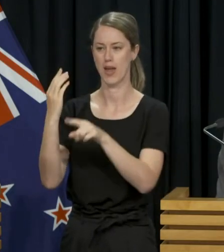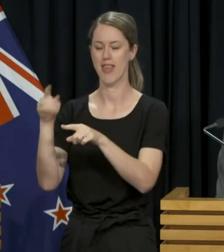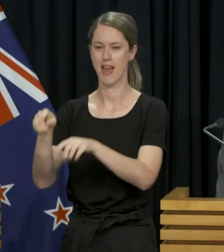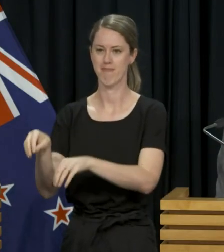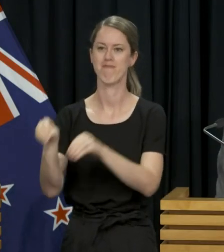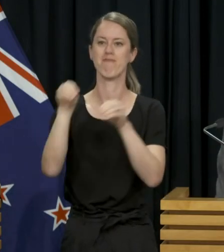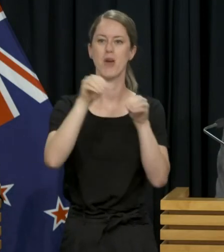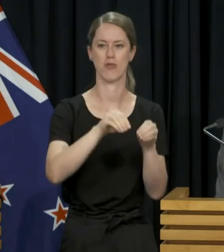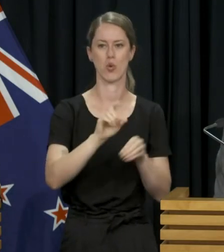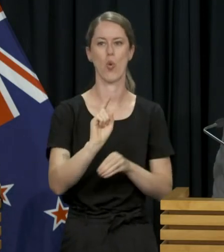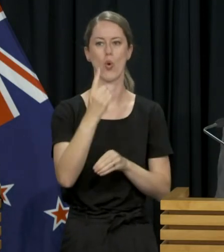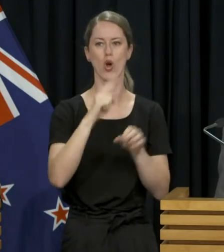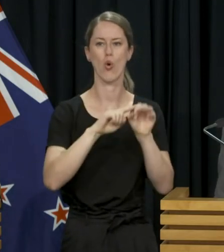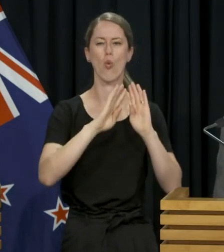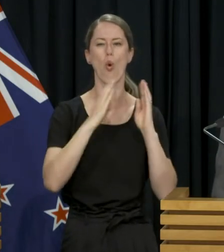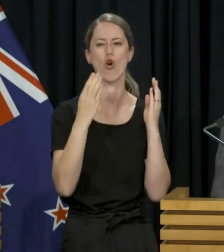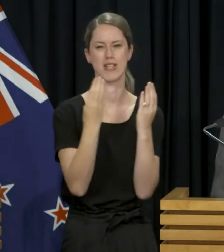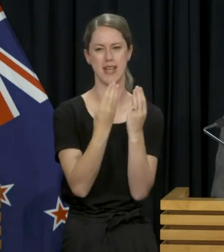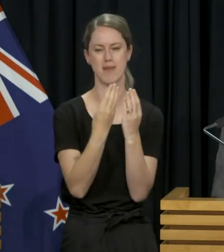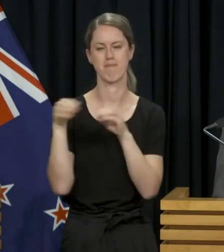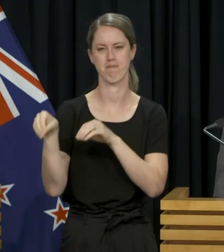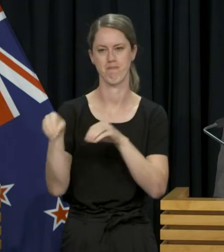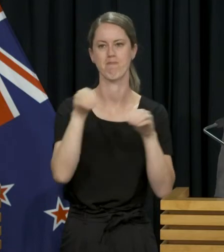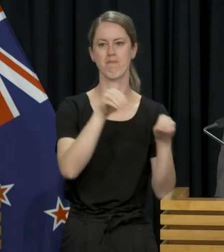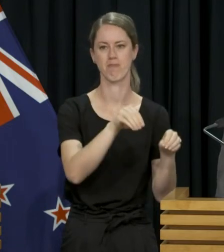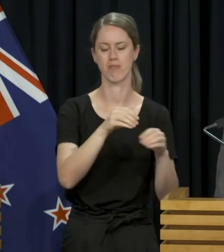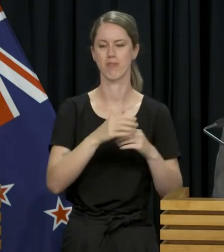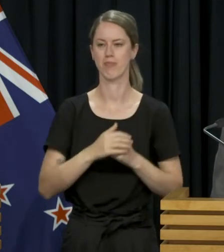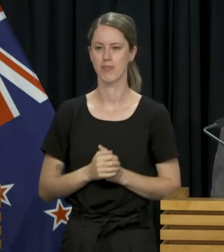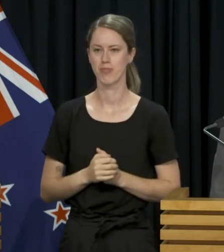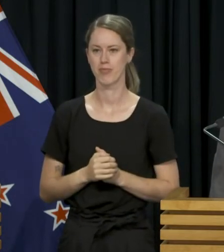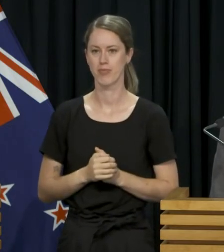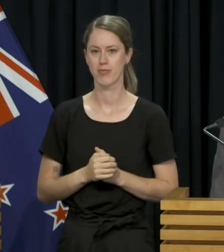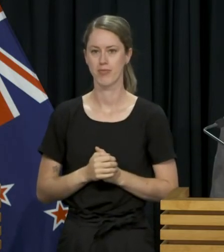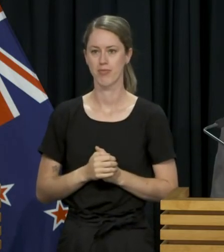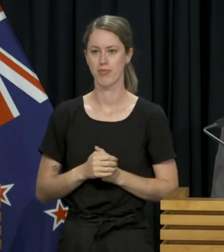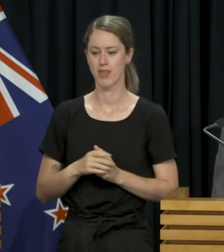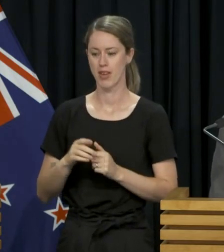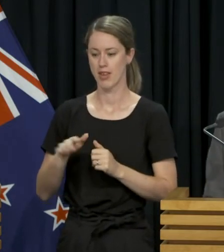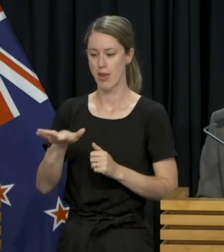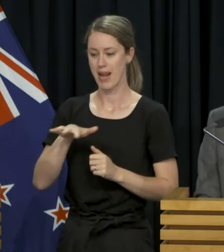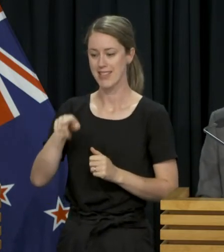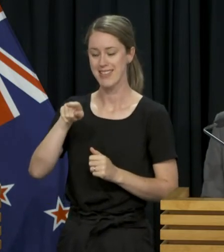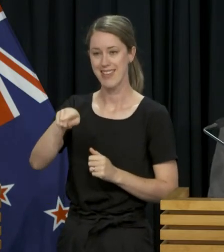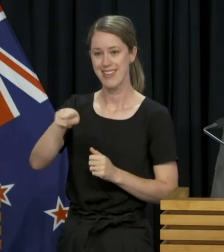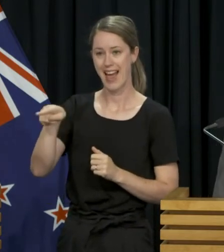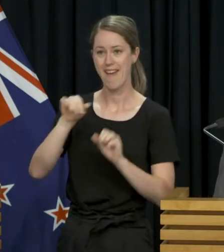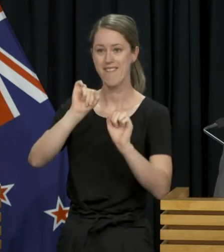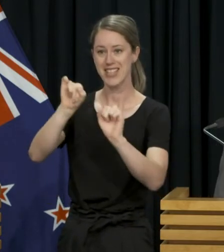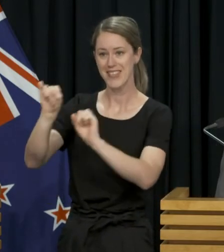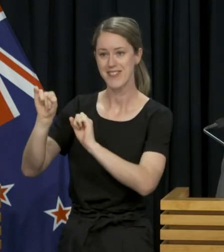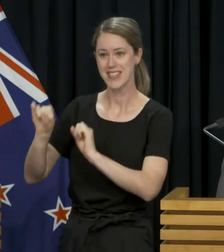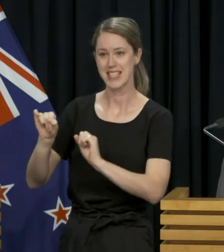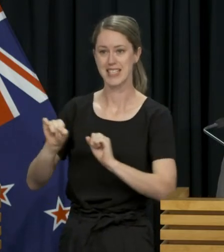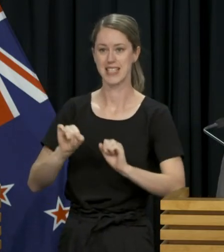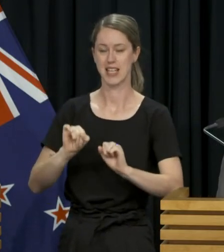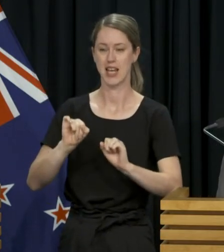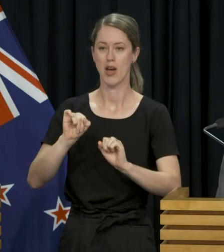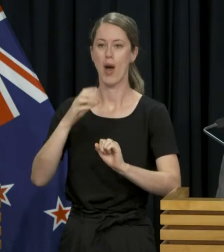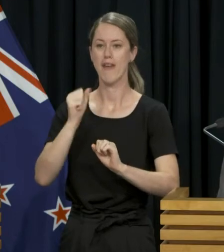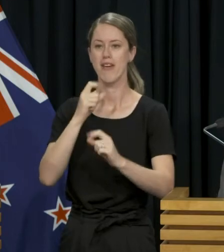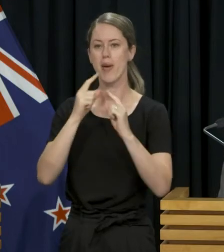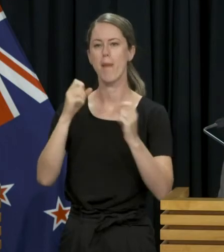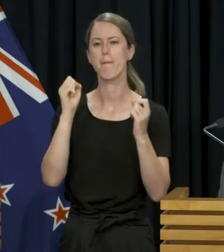Auckland quarantine facility. We will continue to update the locations of interest page on the Ministry of Health website if